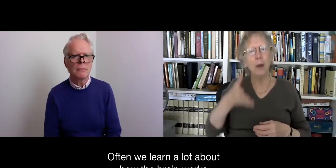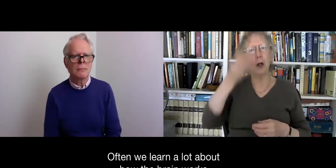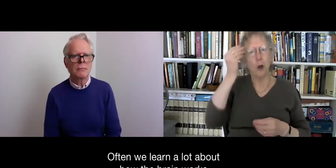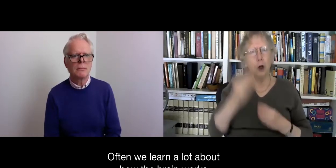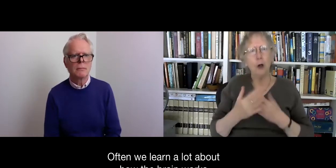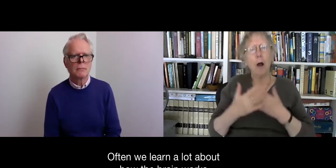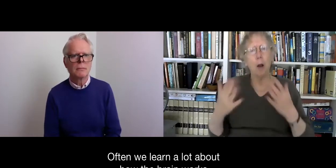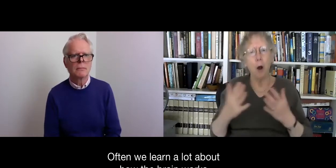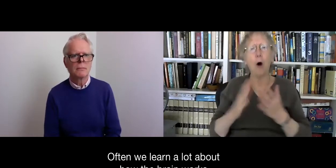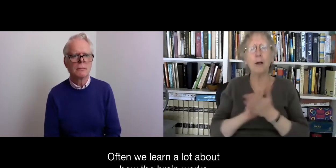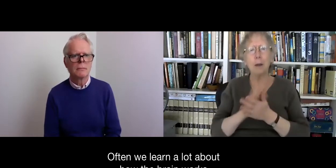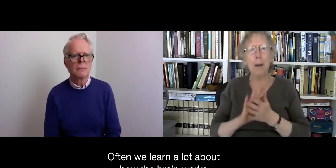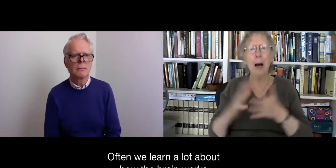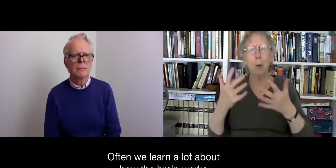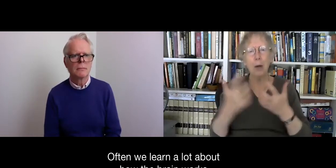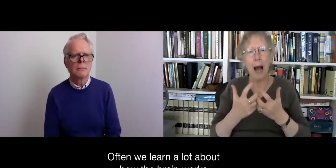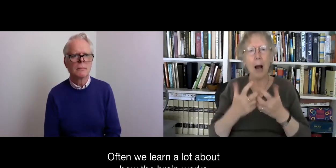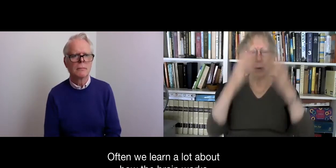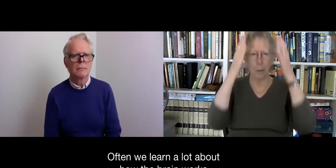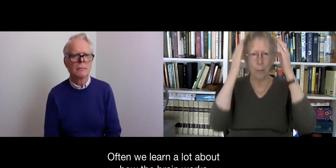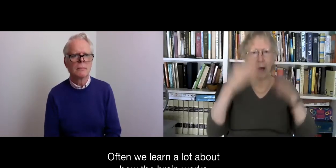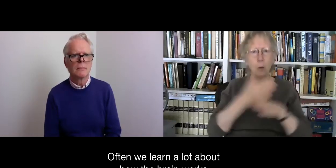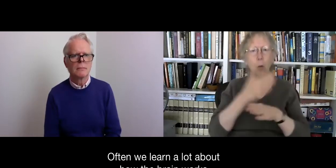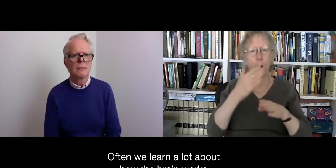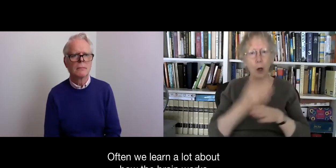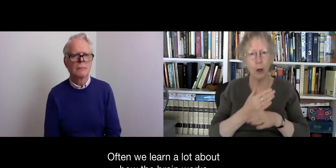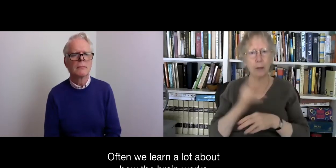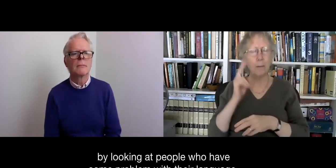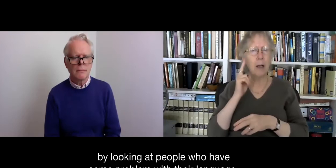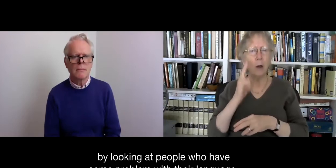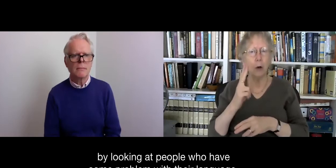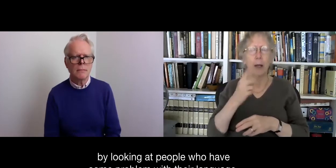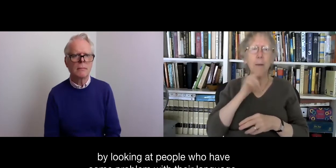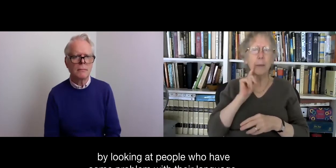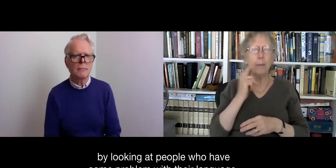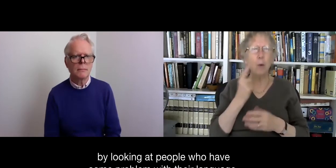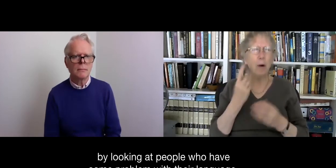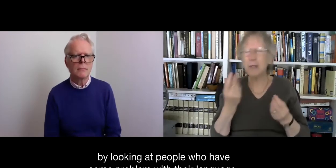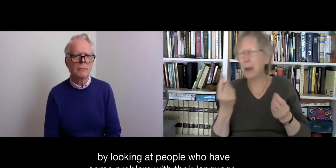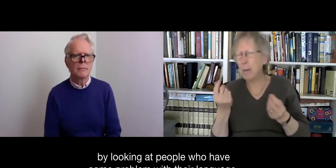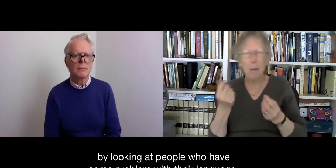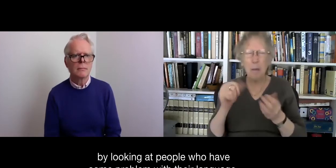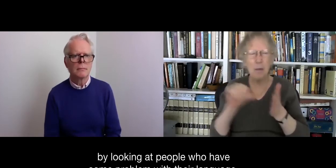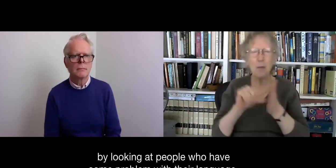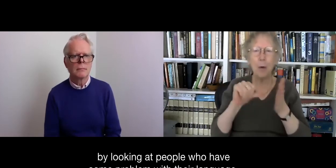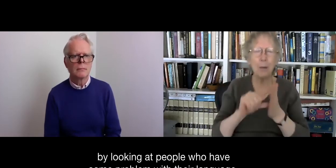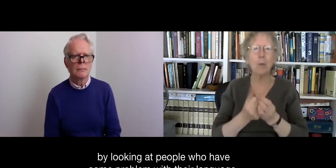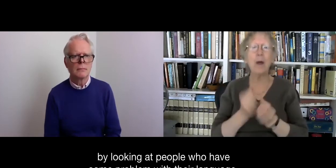Often we learn a lot about how the brain works by looking at people who have some problem with